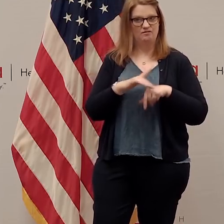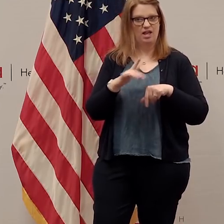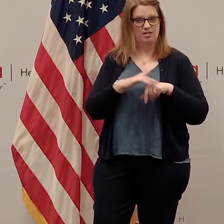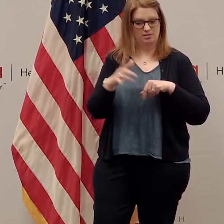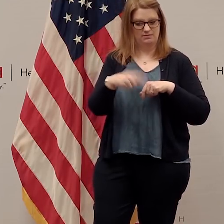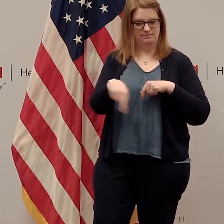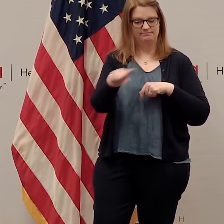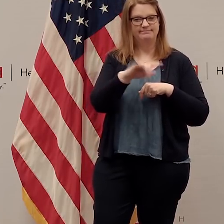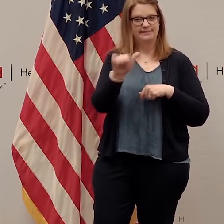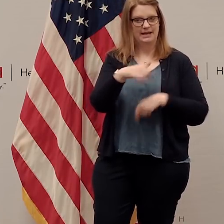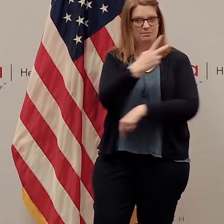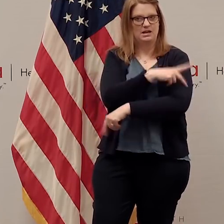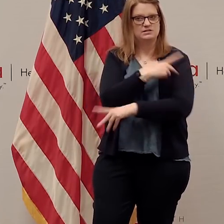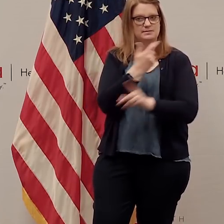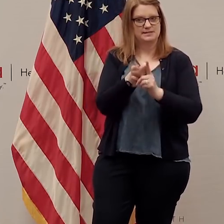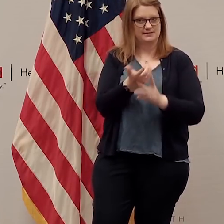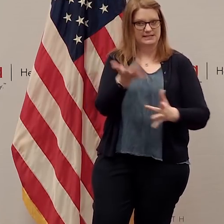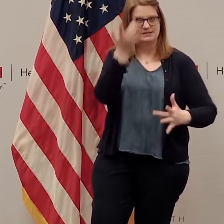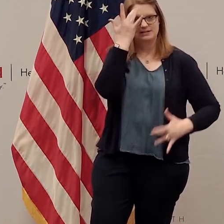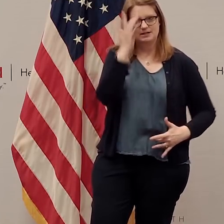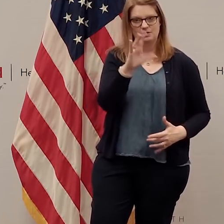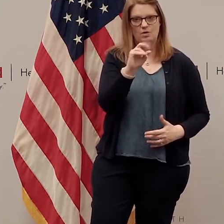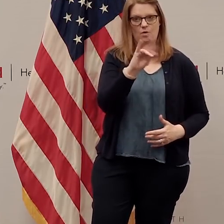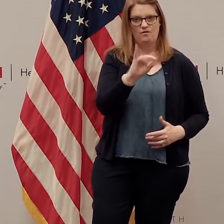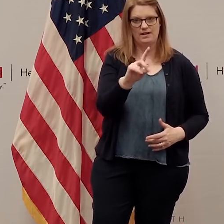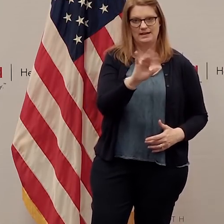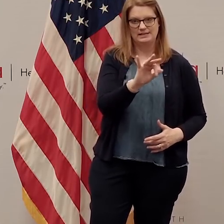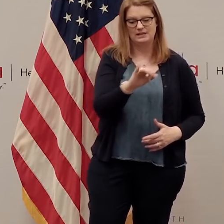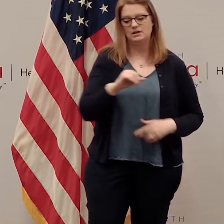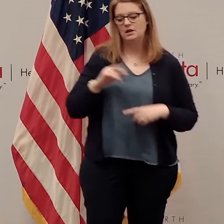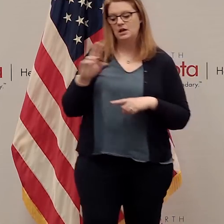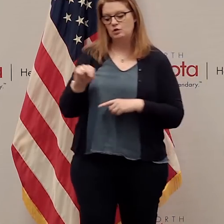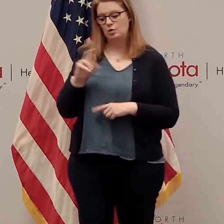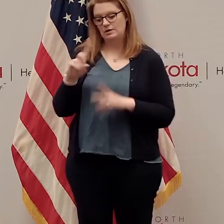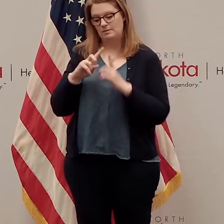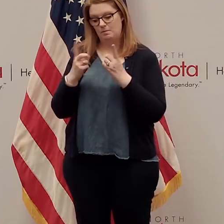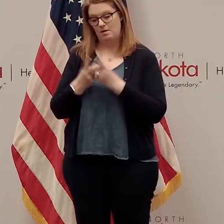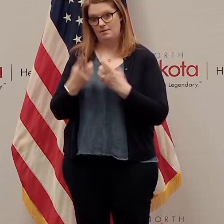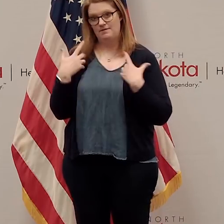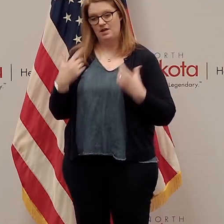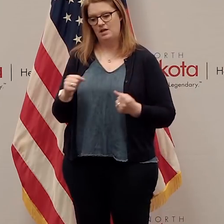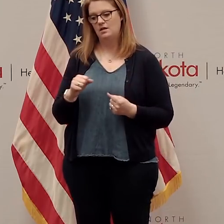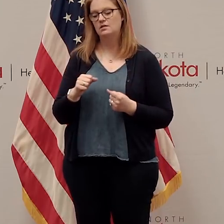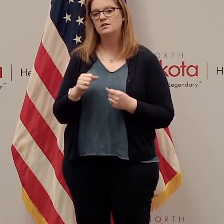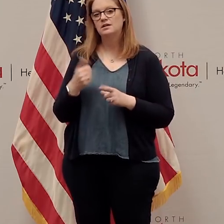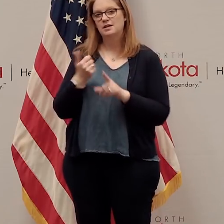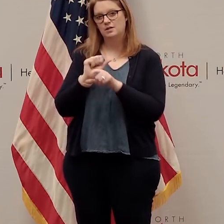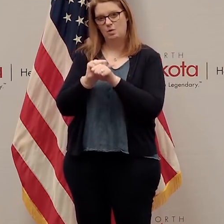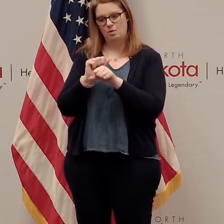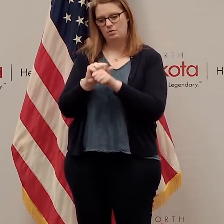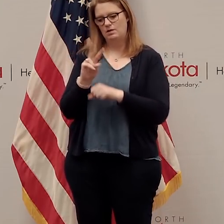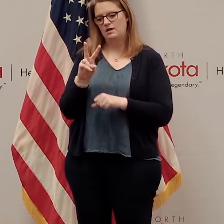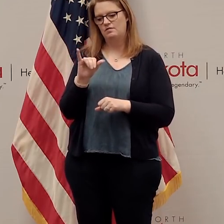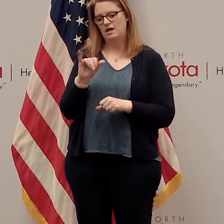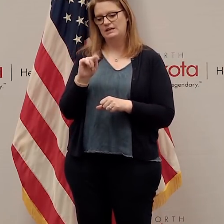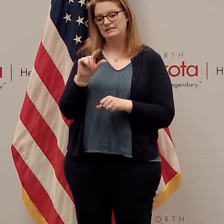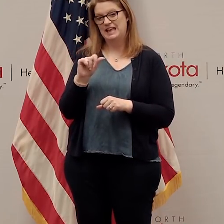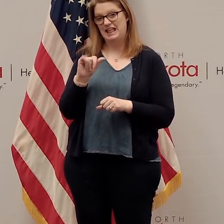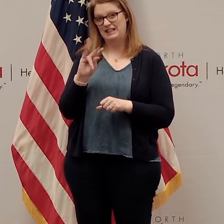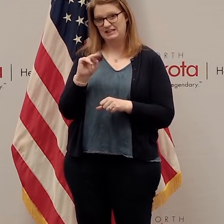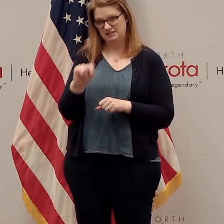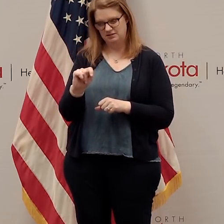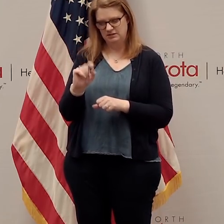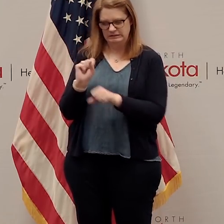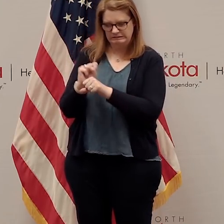patients. The North Dakota Department of Health is working with Vitalant to offer this treatment option to more North